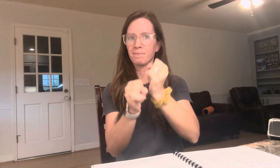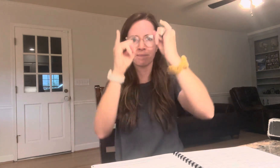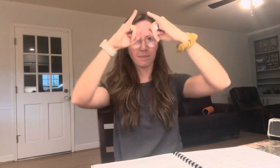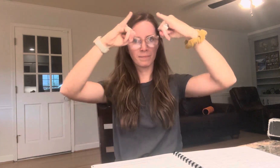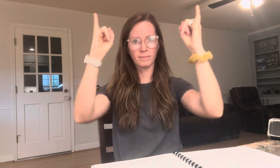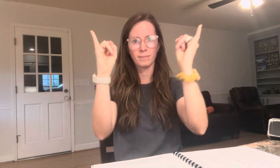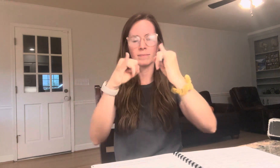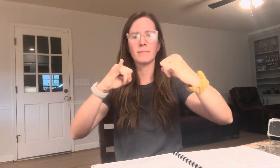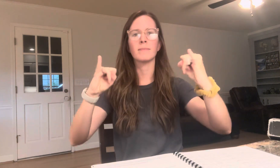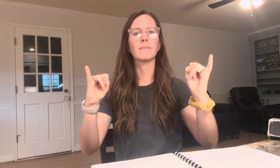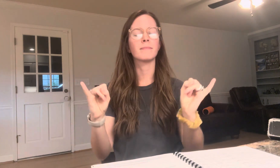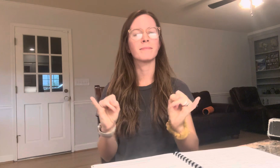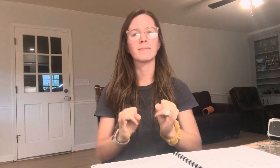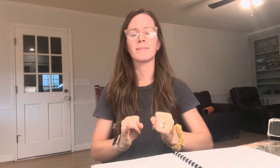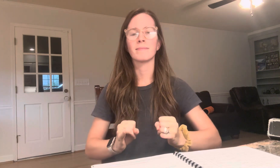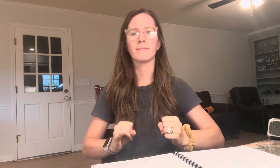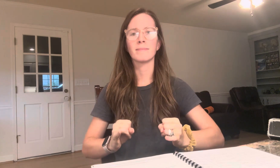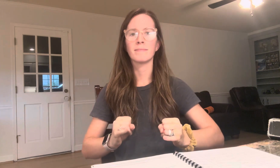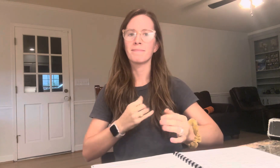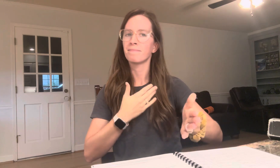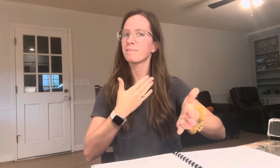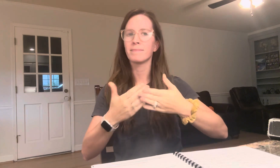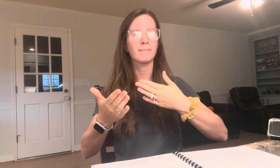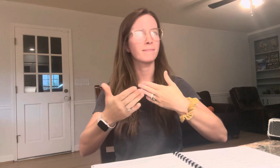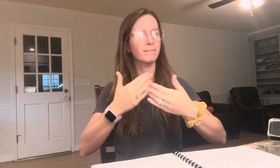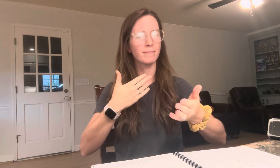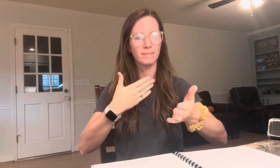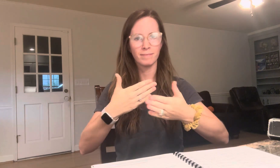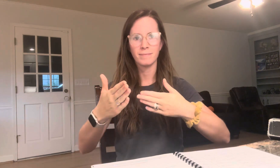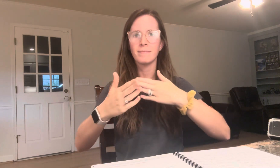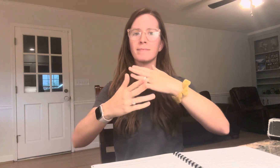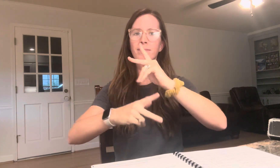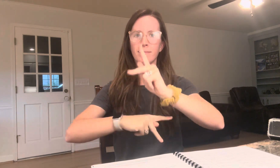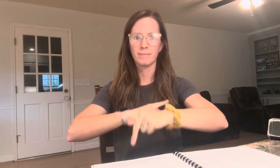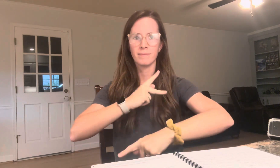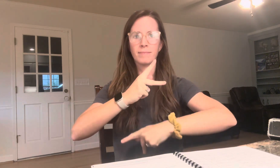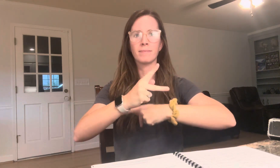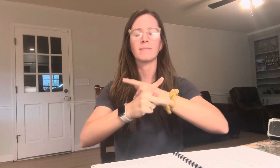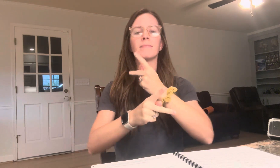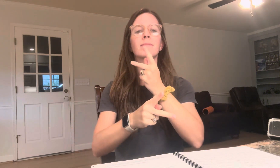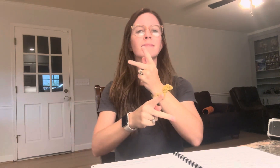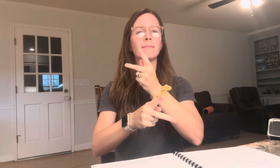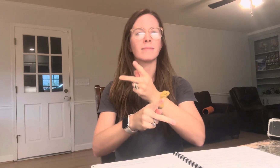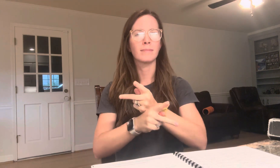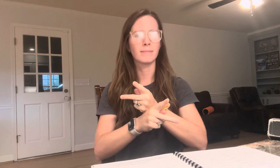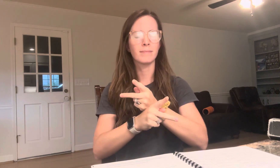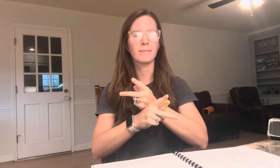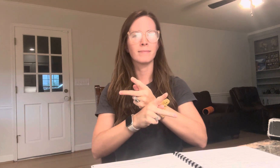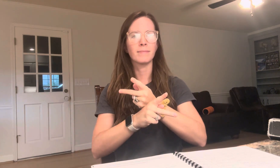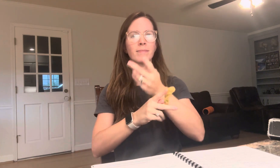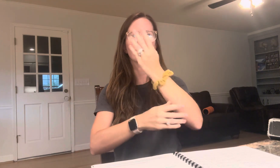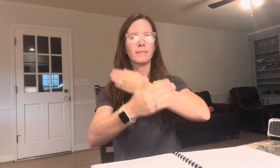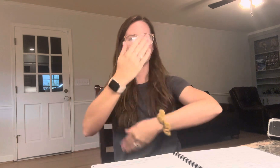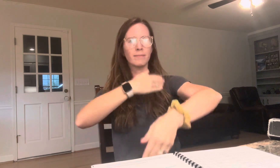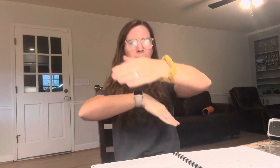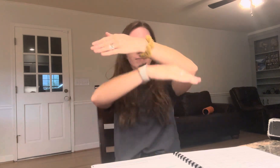idol for yourself, whether in the shape of anything in the